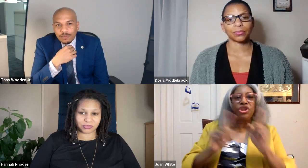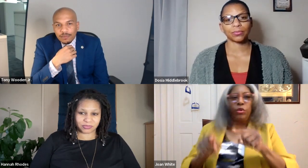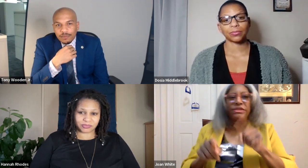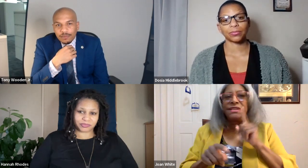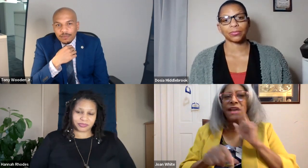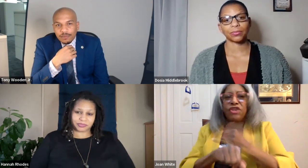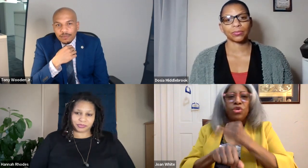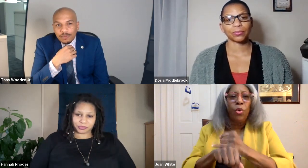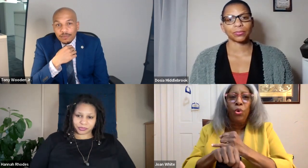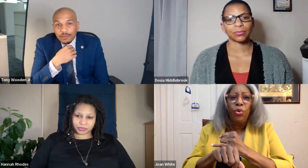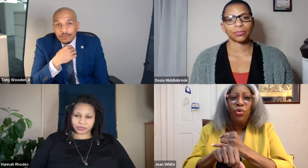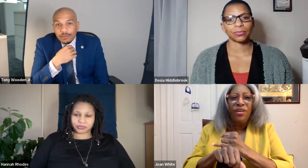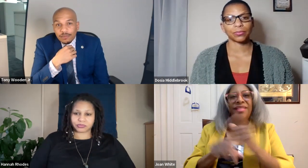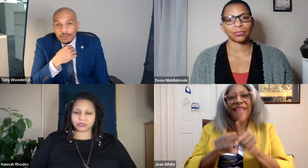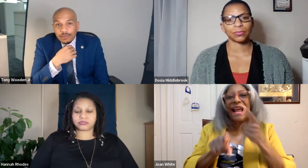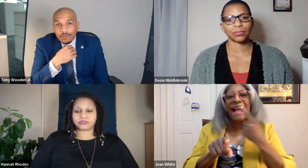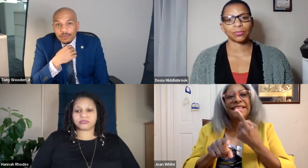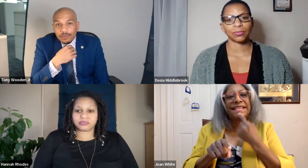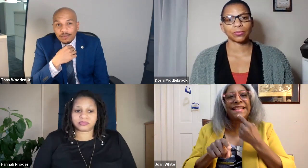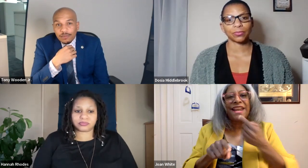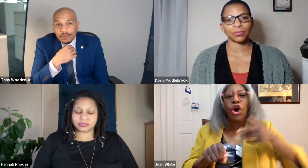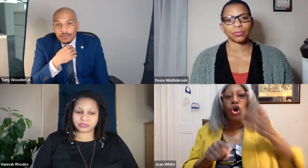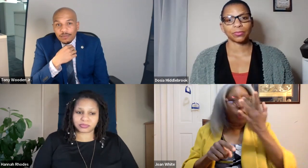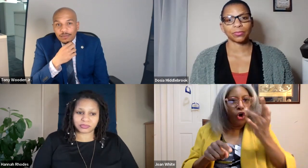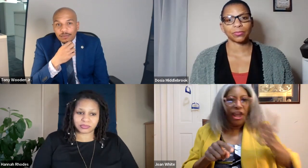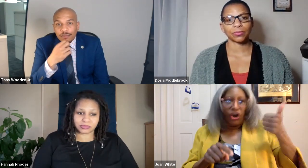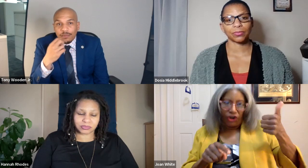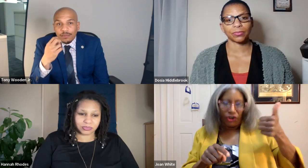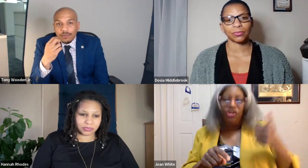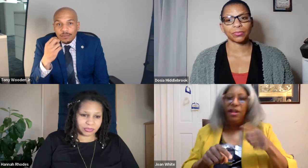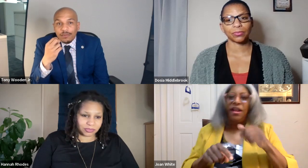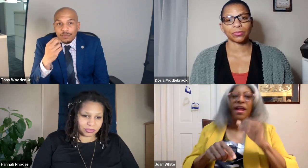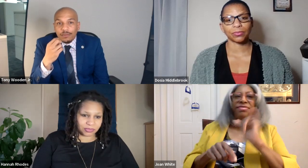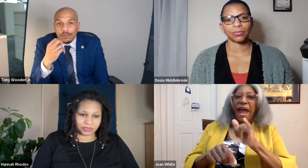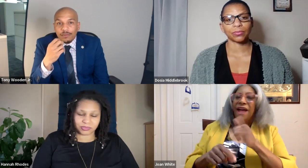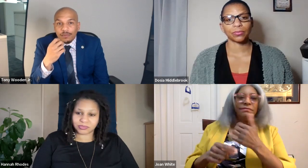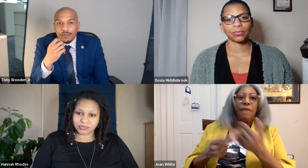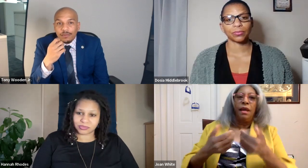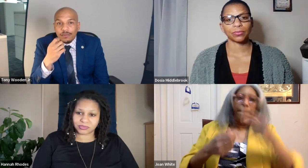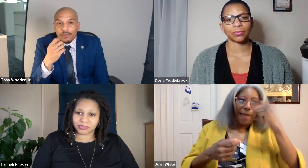I remember my mother making a comment that she went to the deaf school and she said that